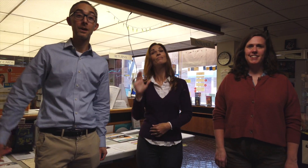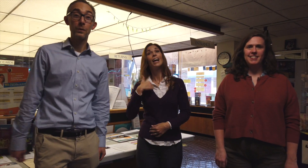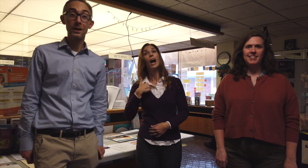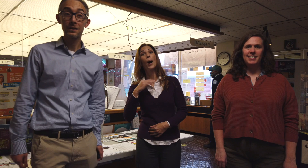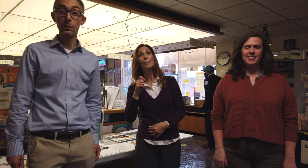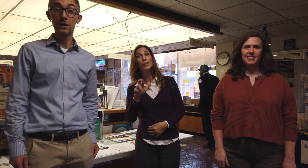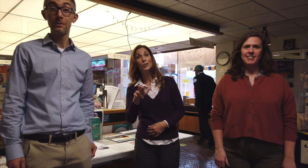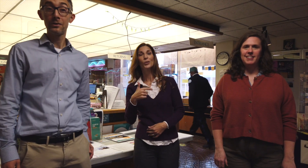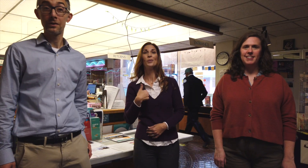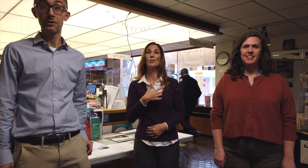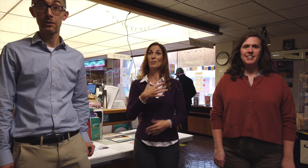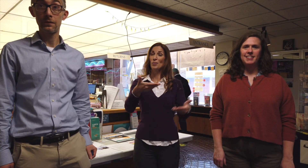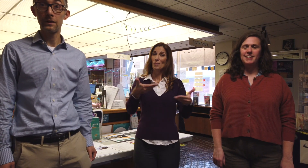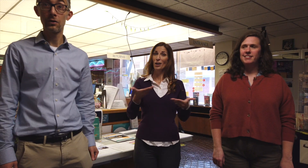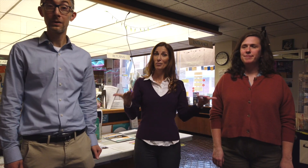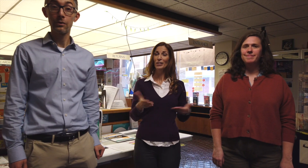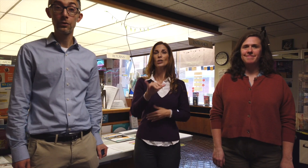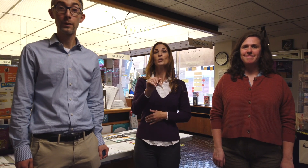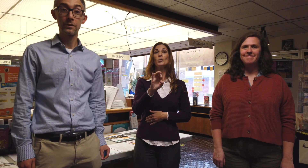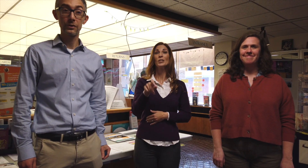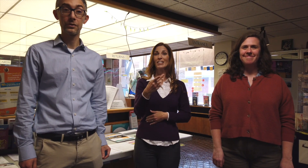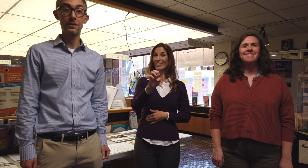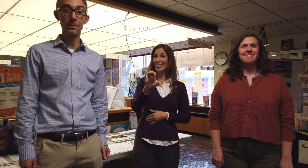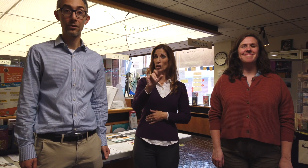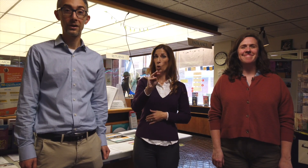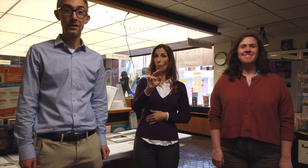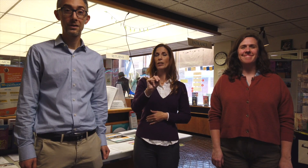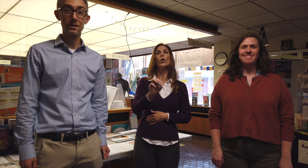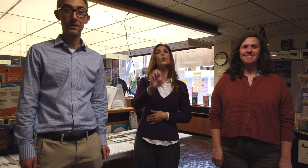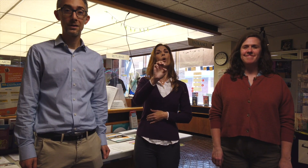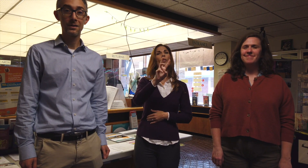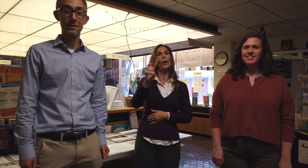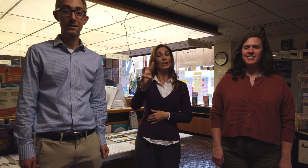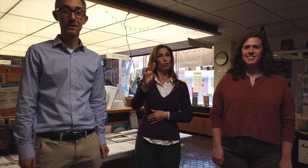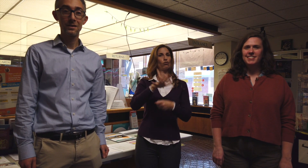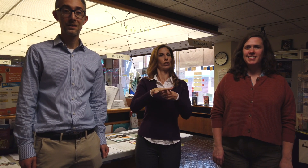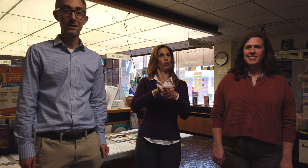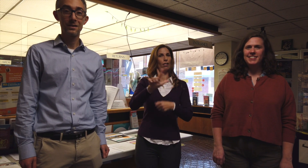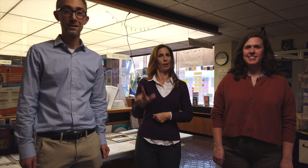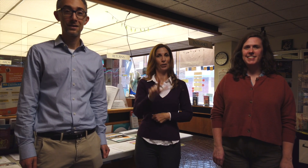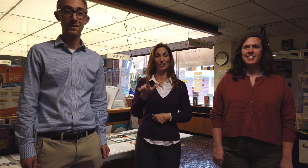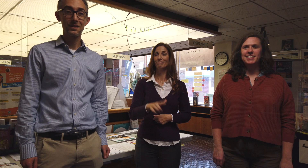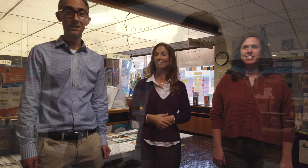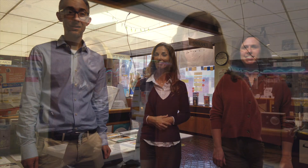And I'm Peter, and we'd like to welcome you to the Joseph E. Coleman Northwest Regional Library.